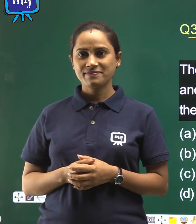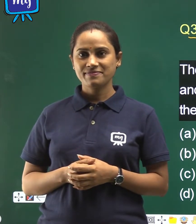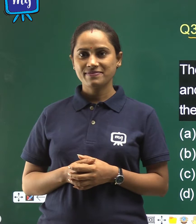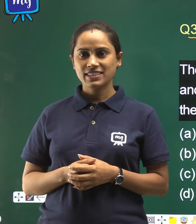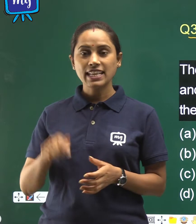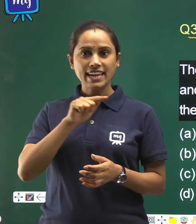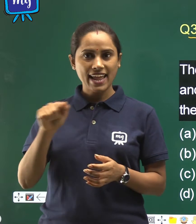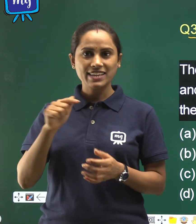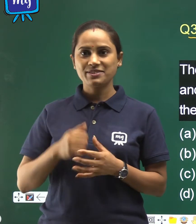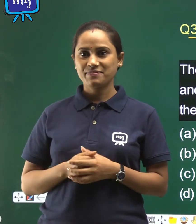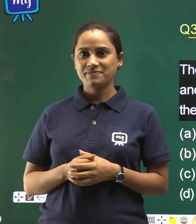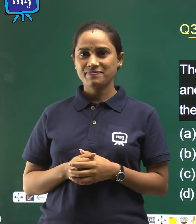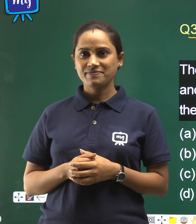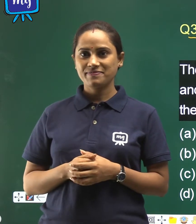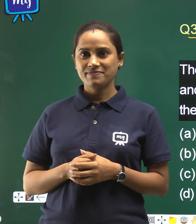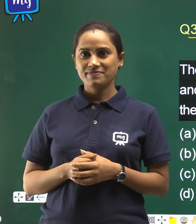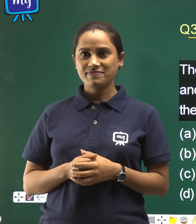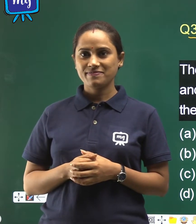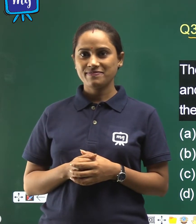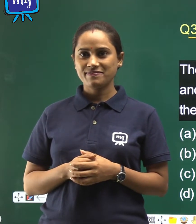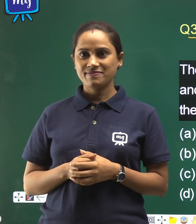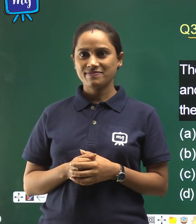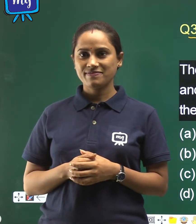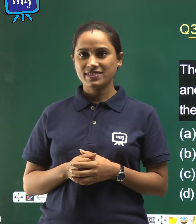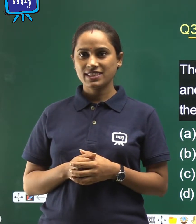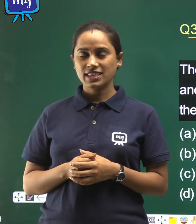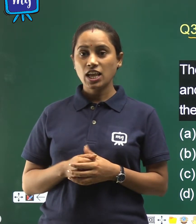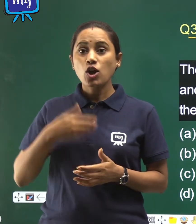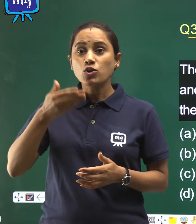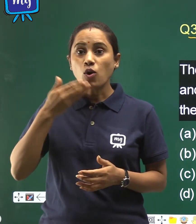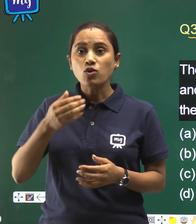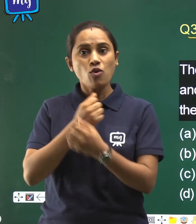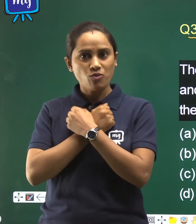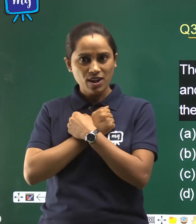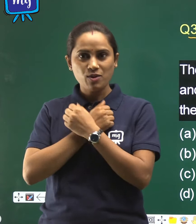The dash talked of love